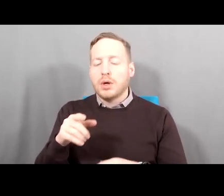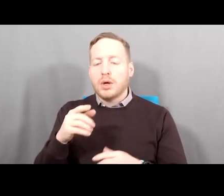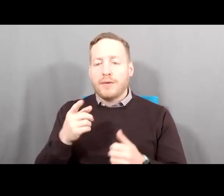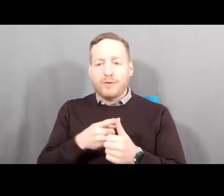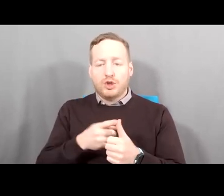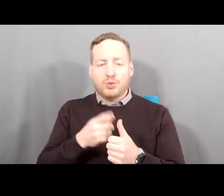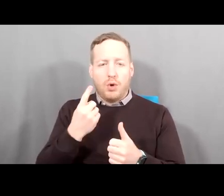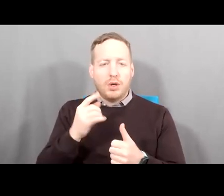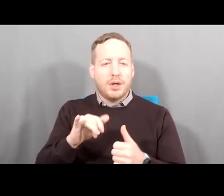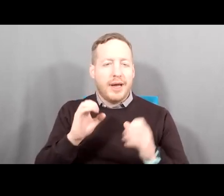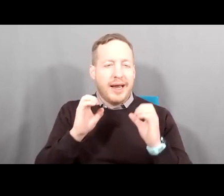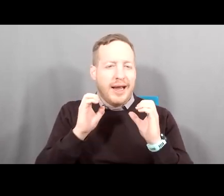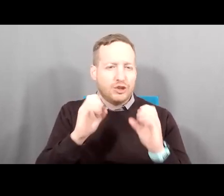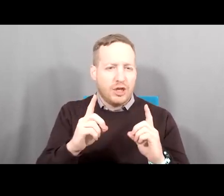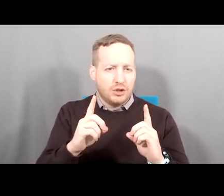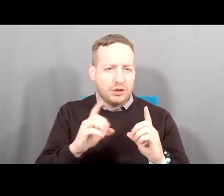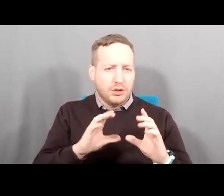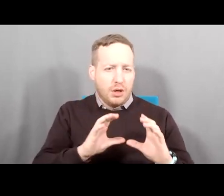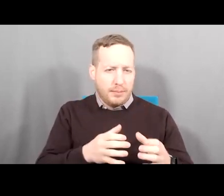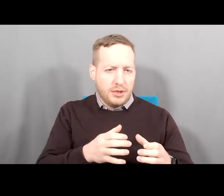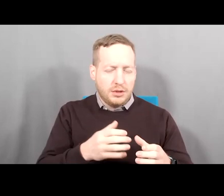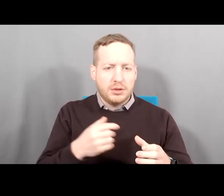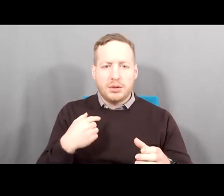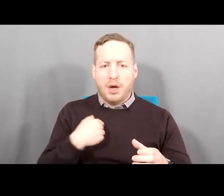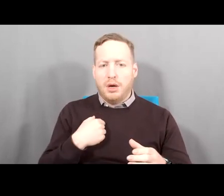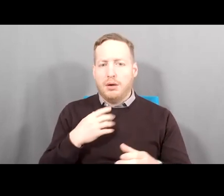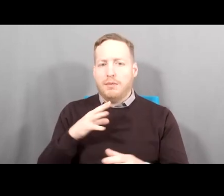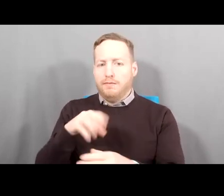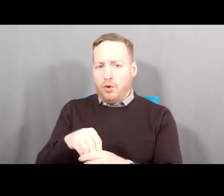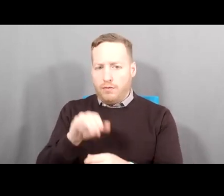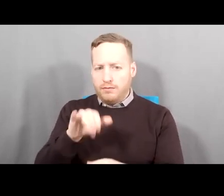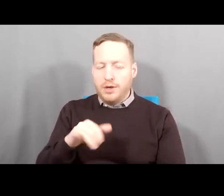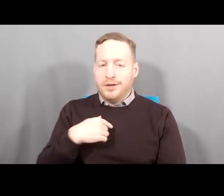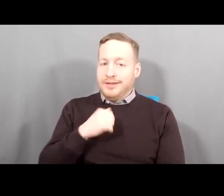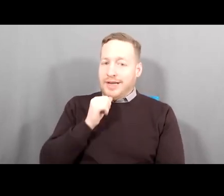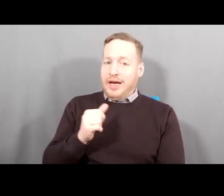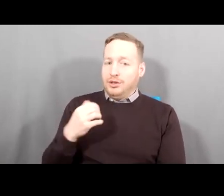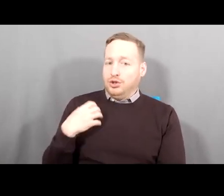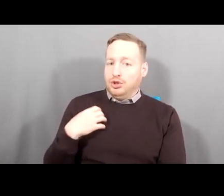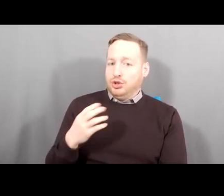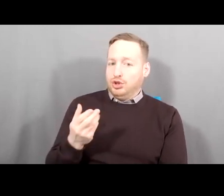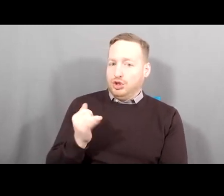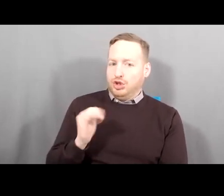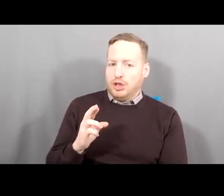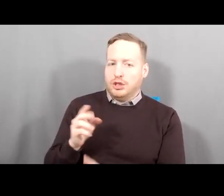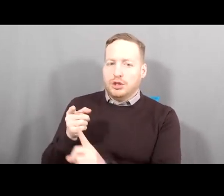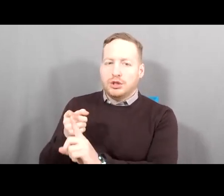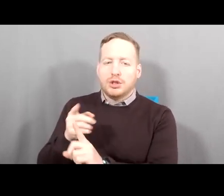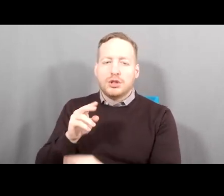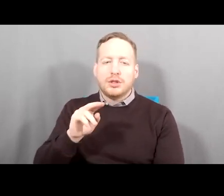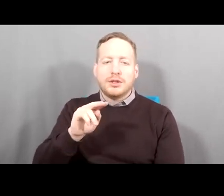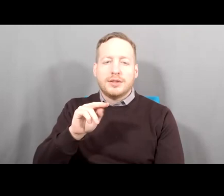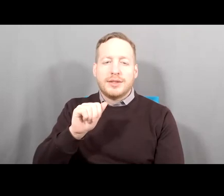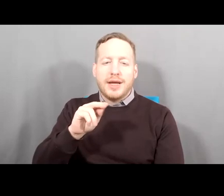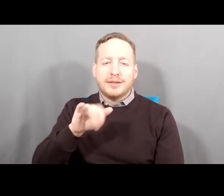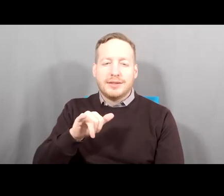So with the committee reports, the first one is education. And I'm involved with that, but I'm not the chair of